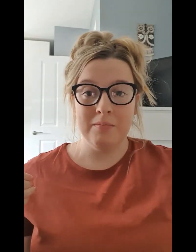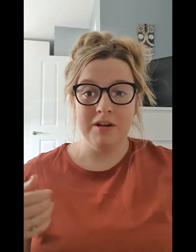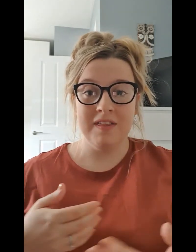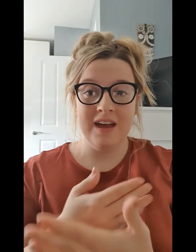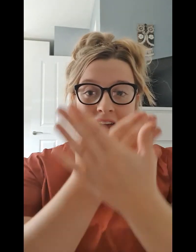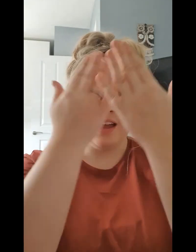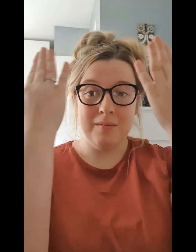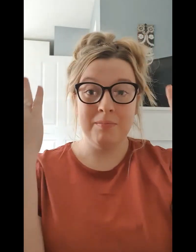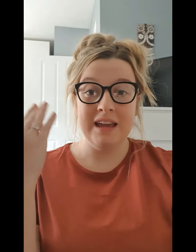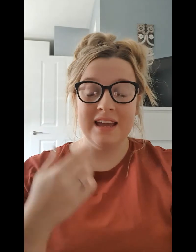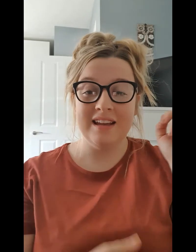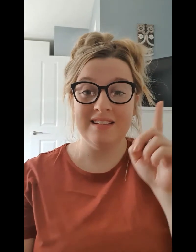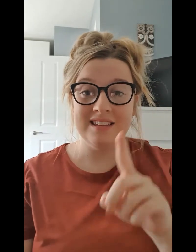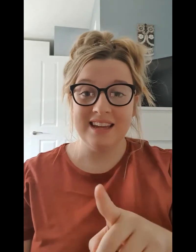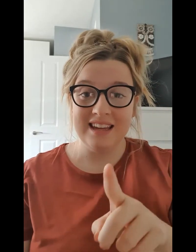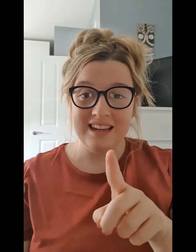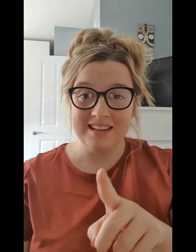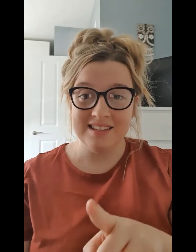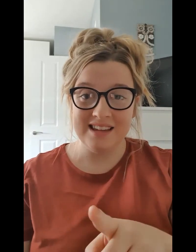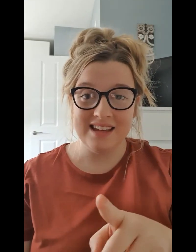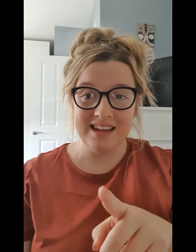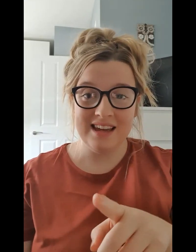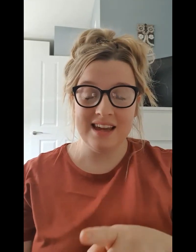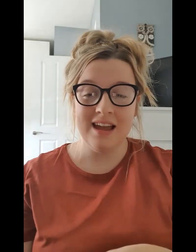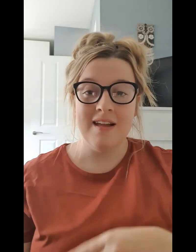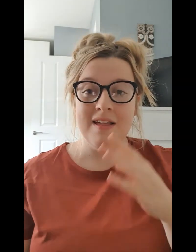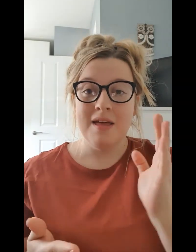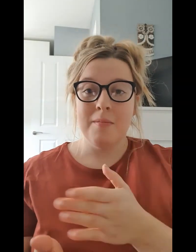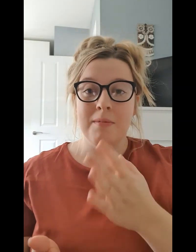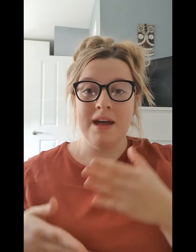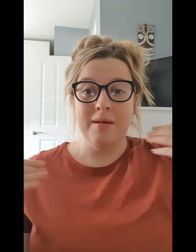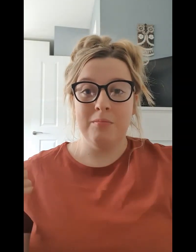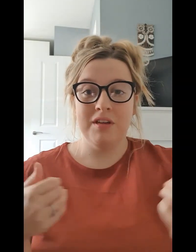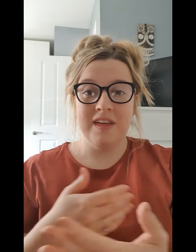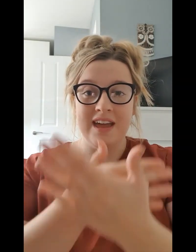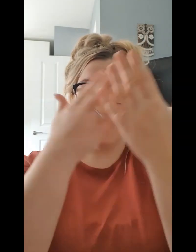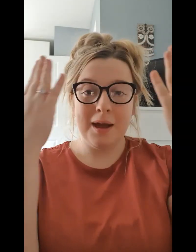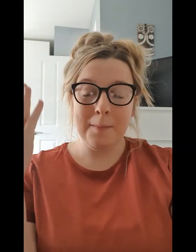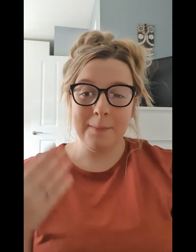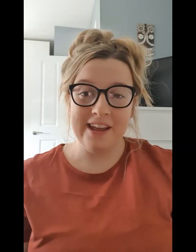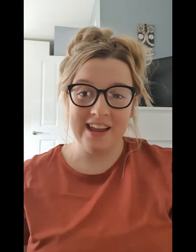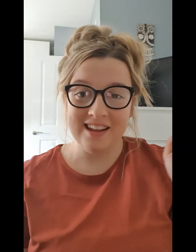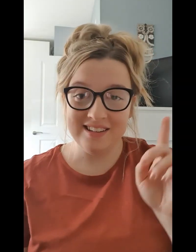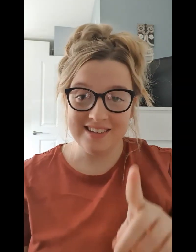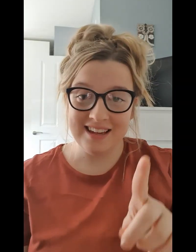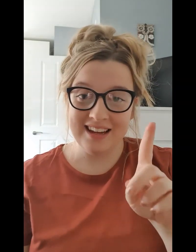Penbroth hapus I ti. Penbroth hapus I